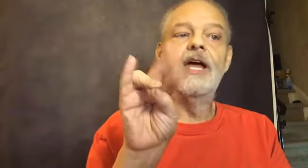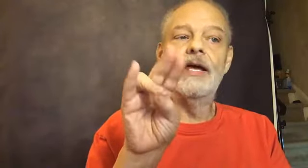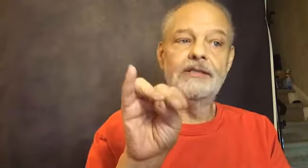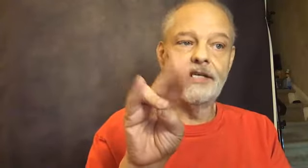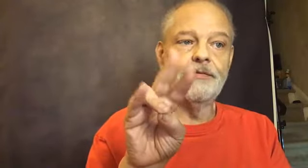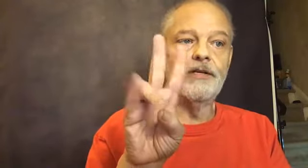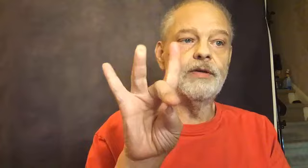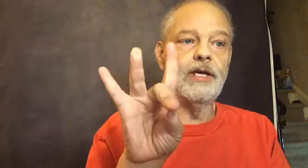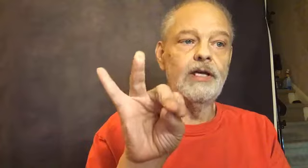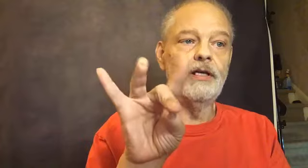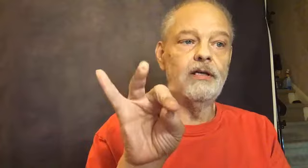And the same thing with 80.